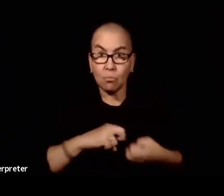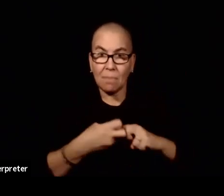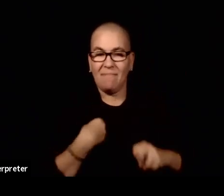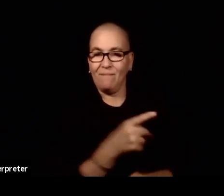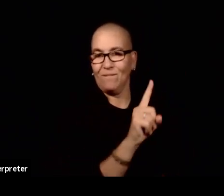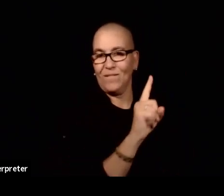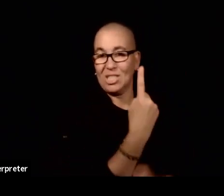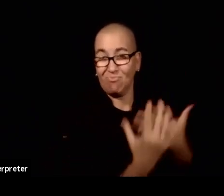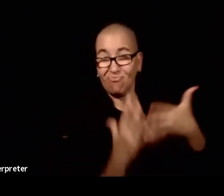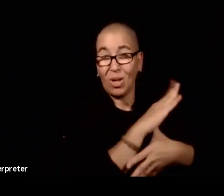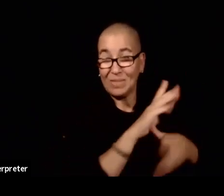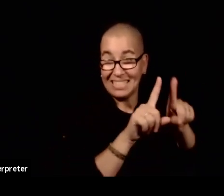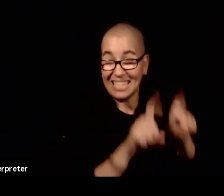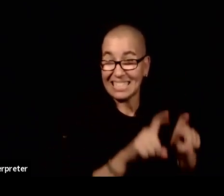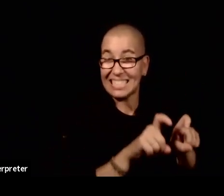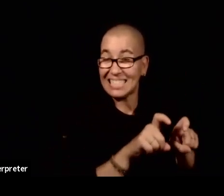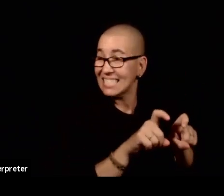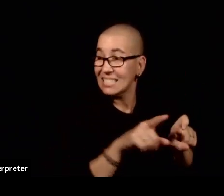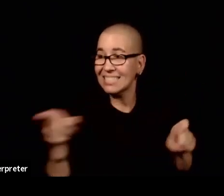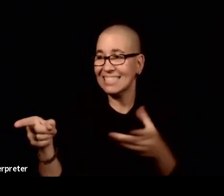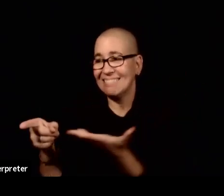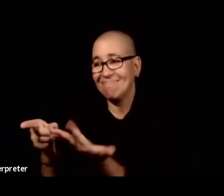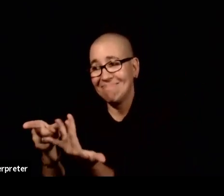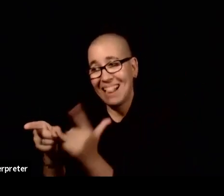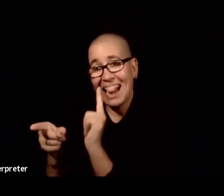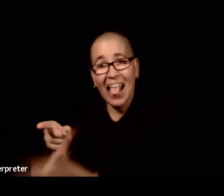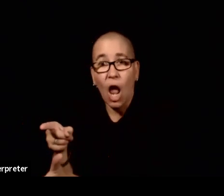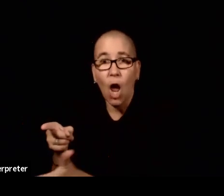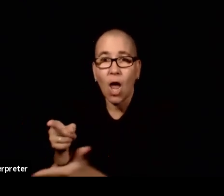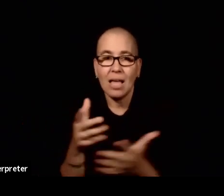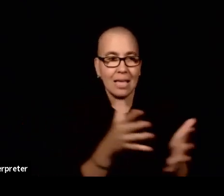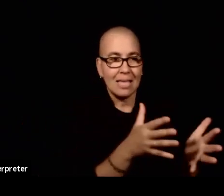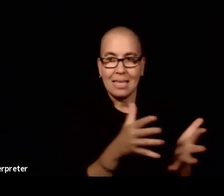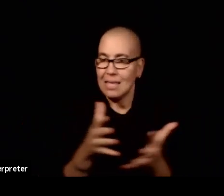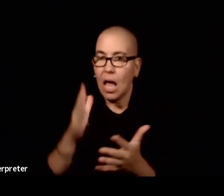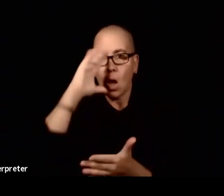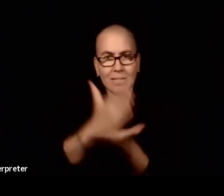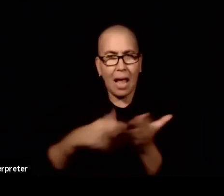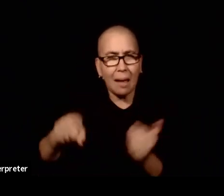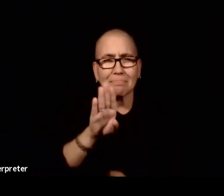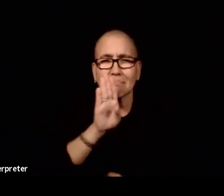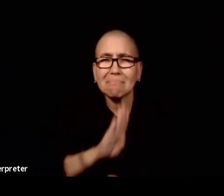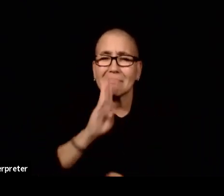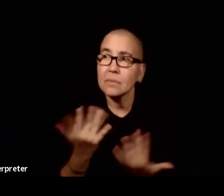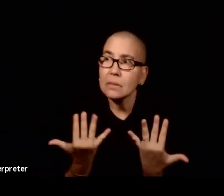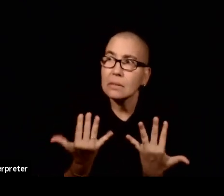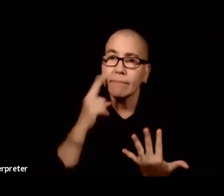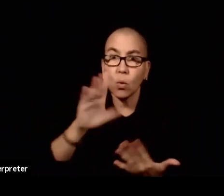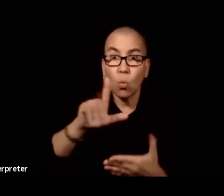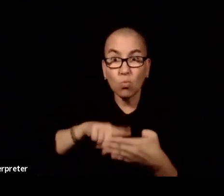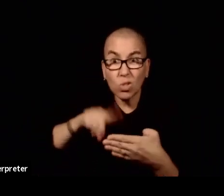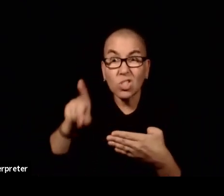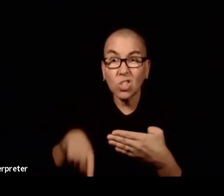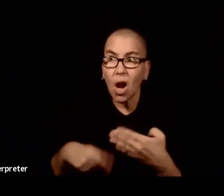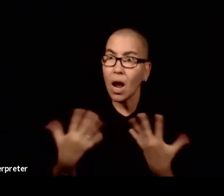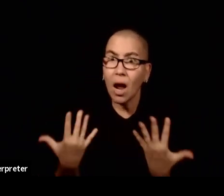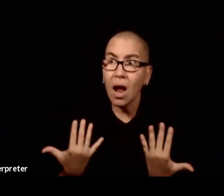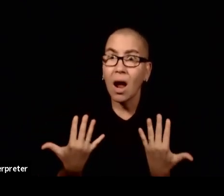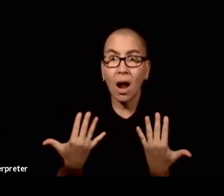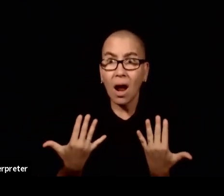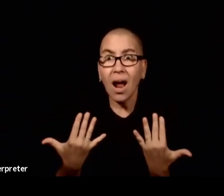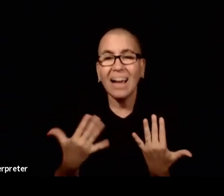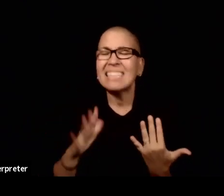people, and we certainly understand that. But it is so very important that people stay home while you're waiting for test results, especially